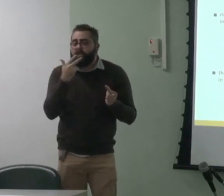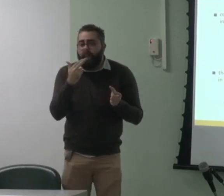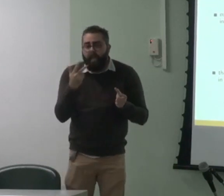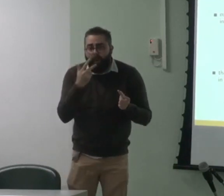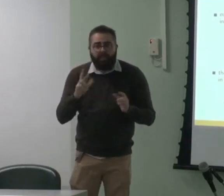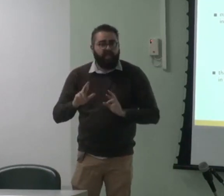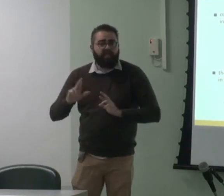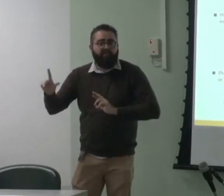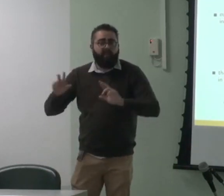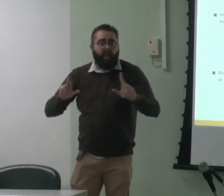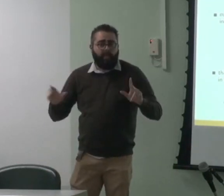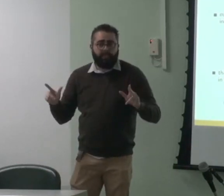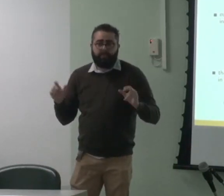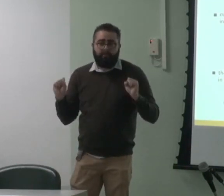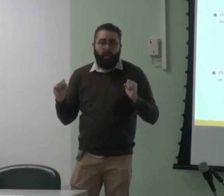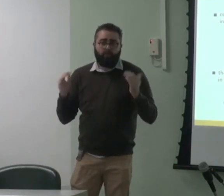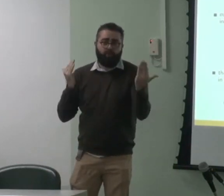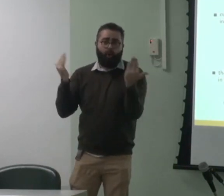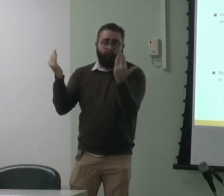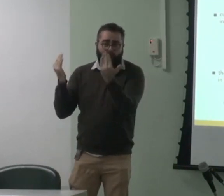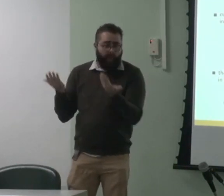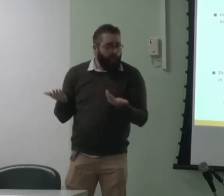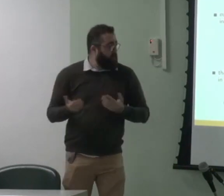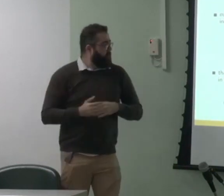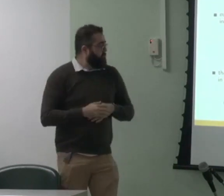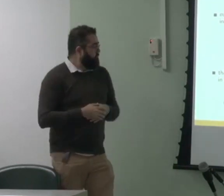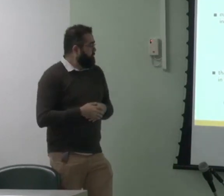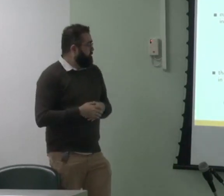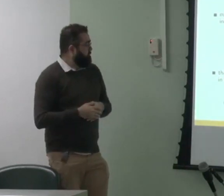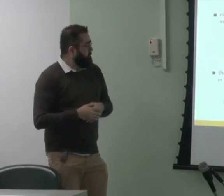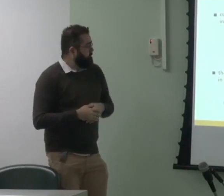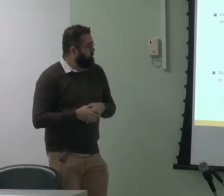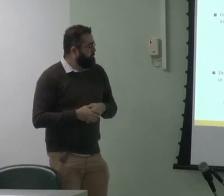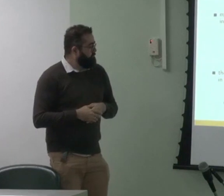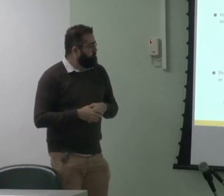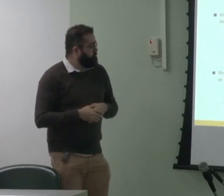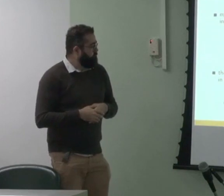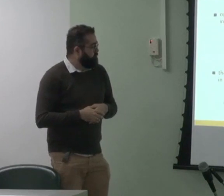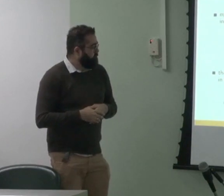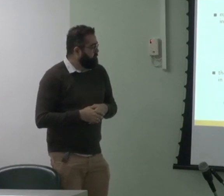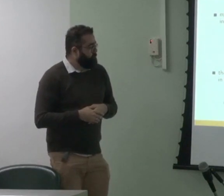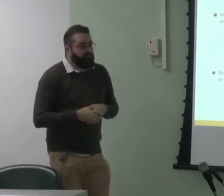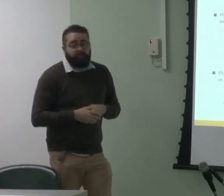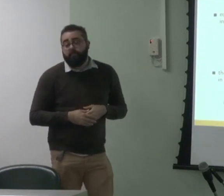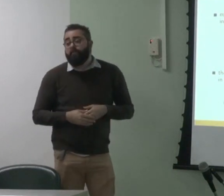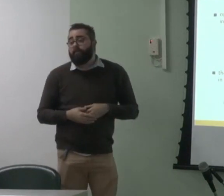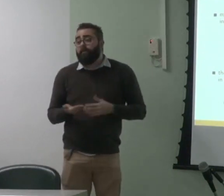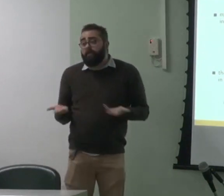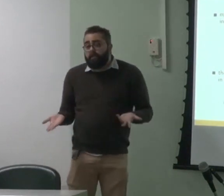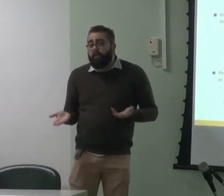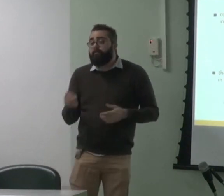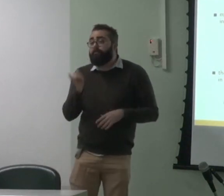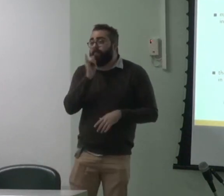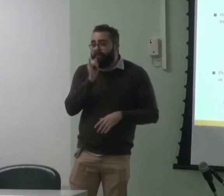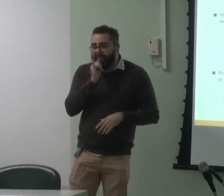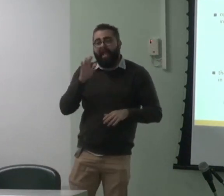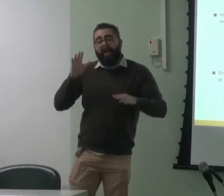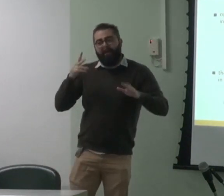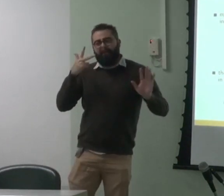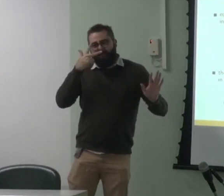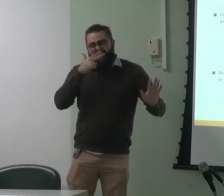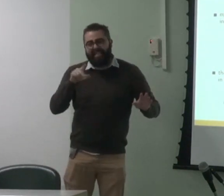can see them as derivatives, right? So despite this fuzziness or